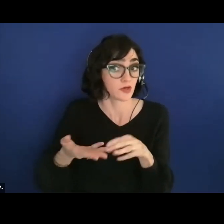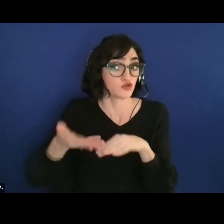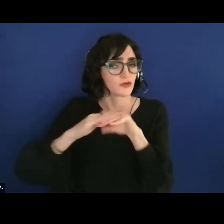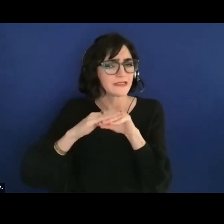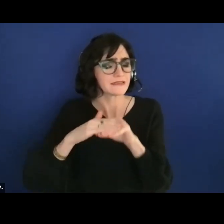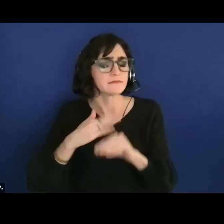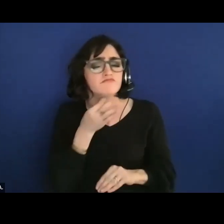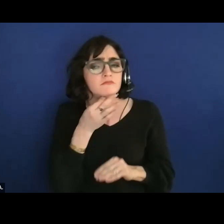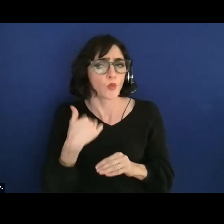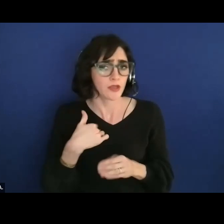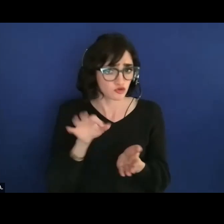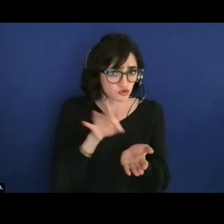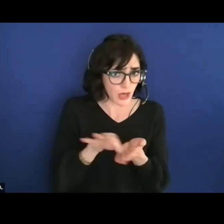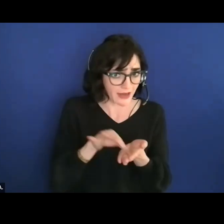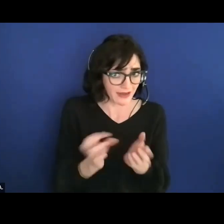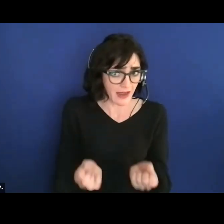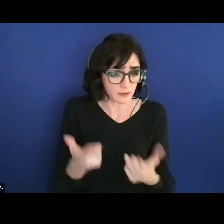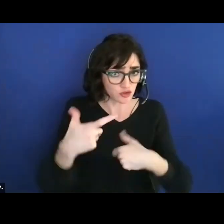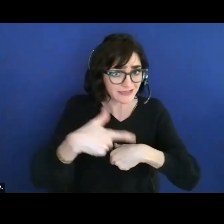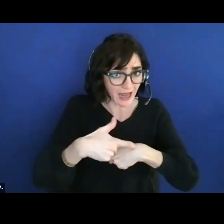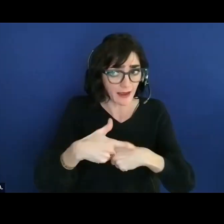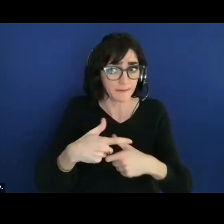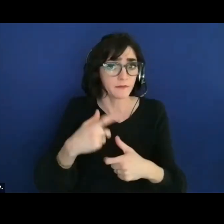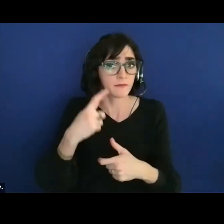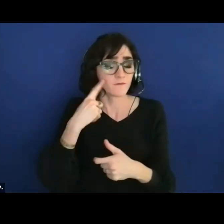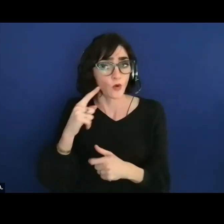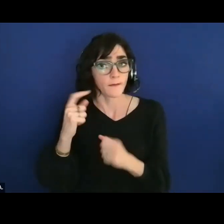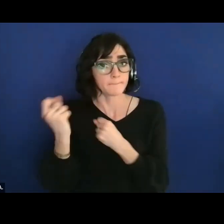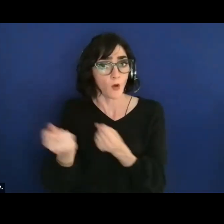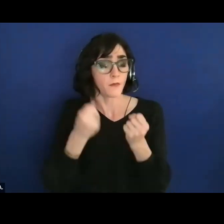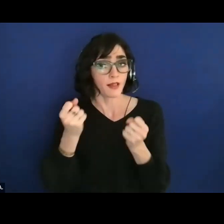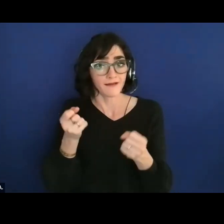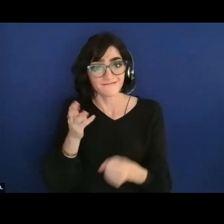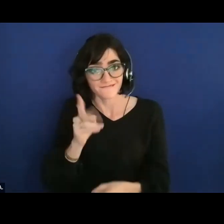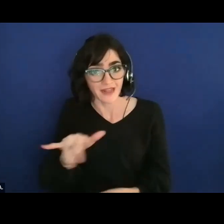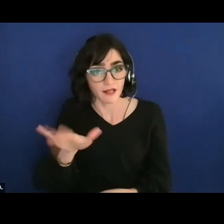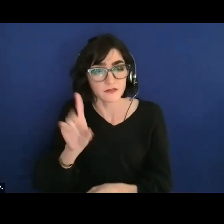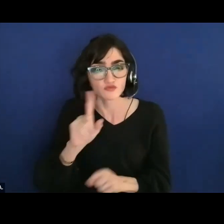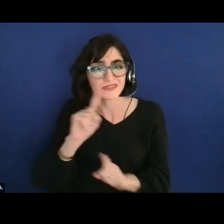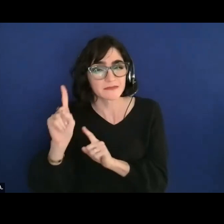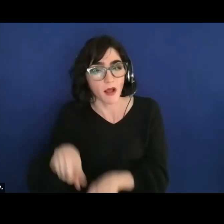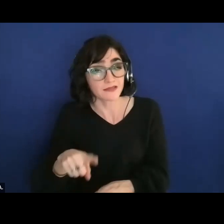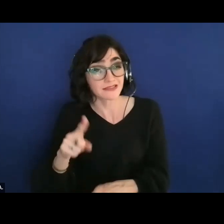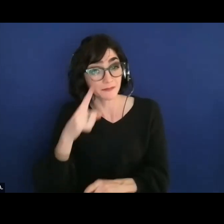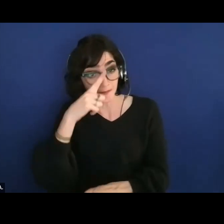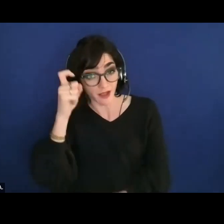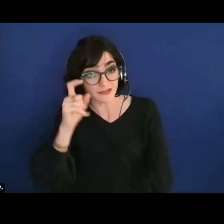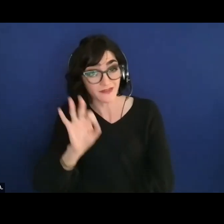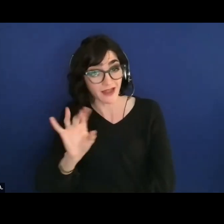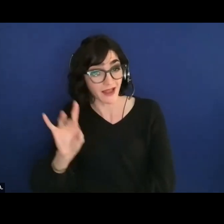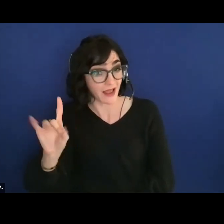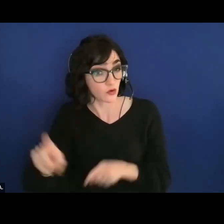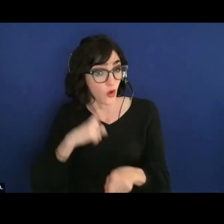the amount of time that mobile response is doing field response as a result of 988 calls? I'm just very interested in how many